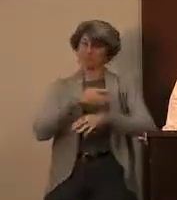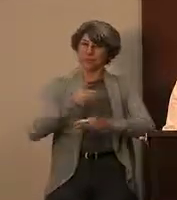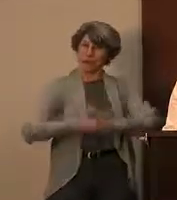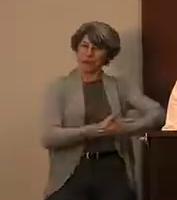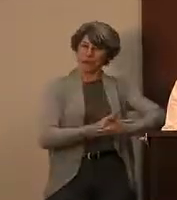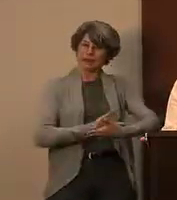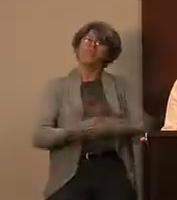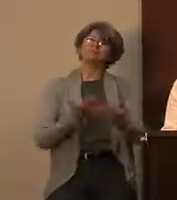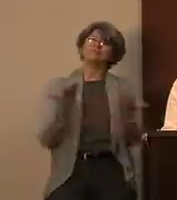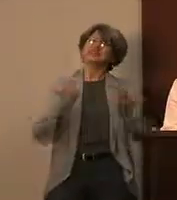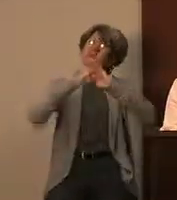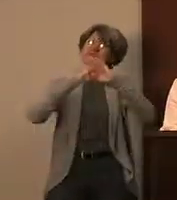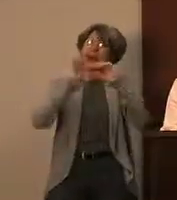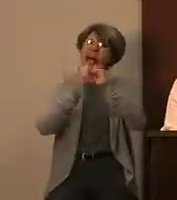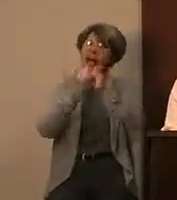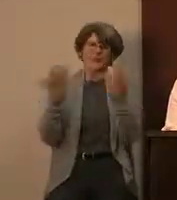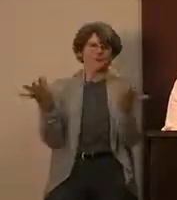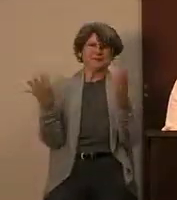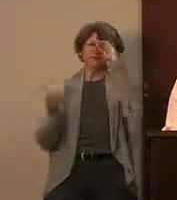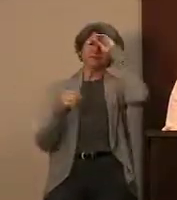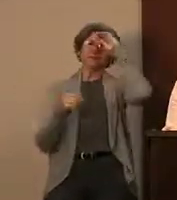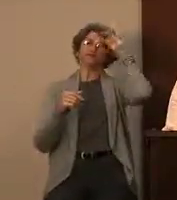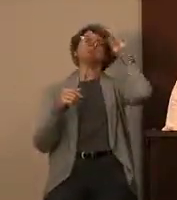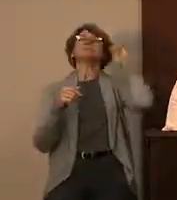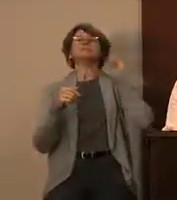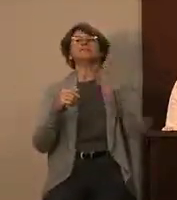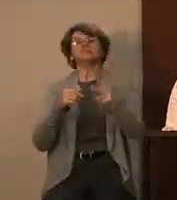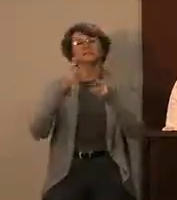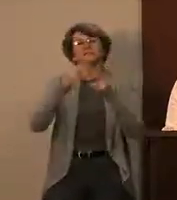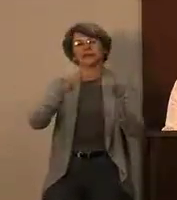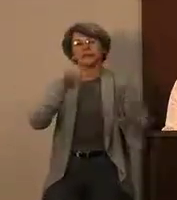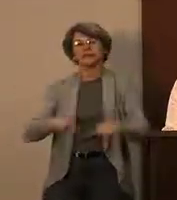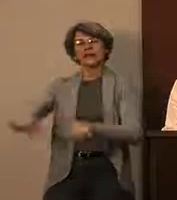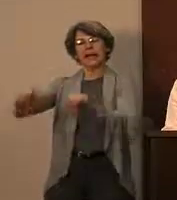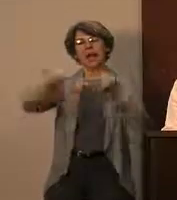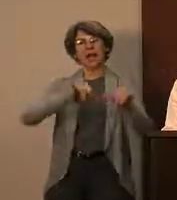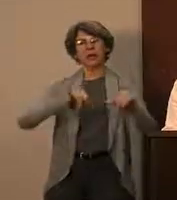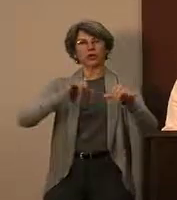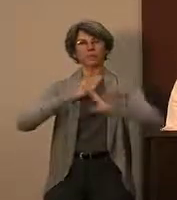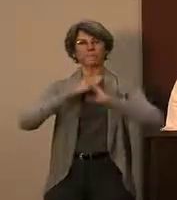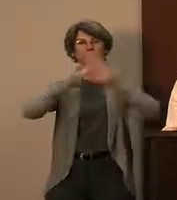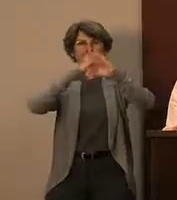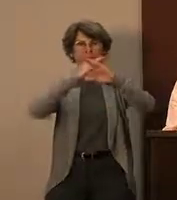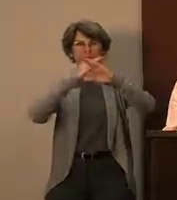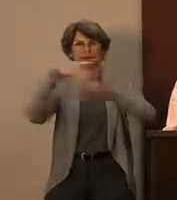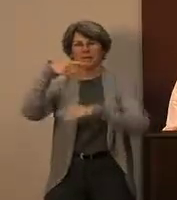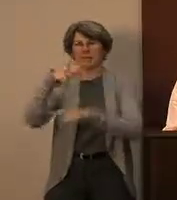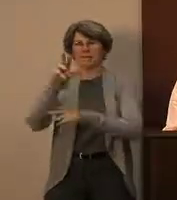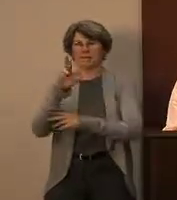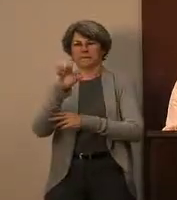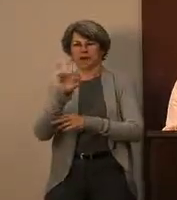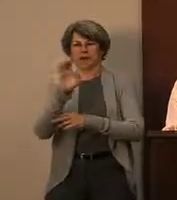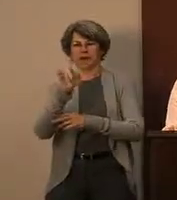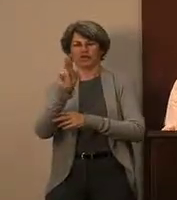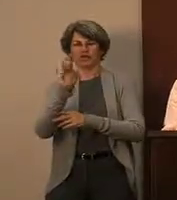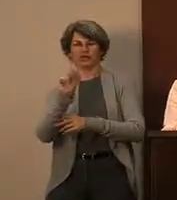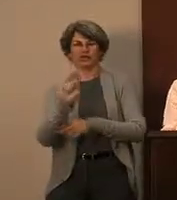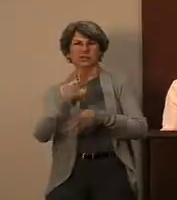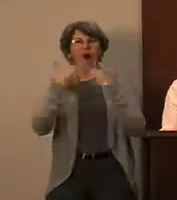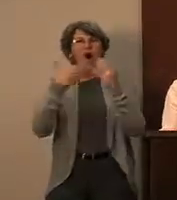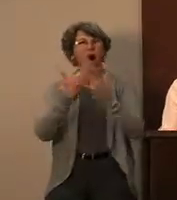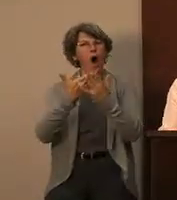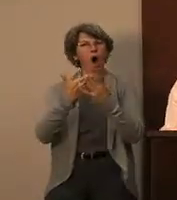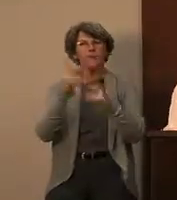we prevent this? There's a thing called standard precautions that is utilized by all healthcare workers. It's taught